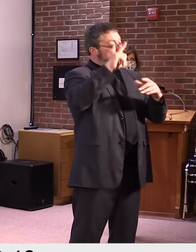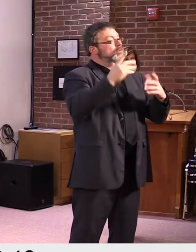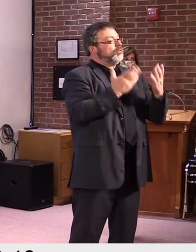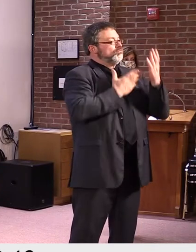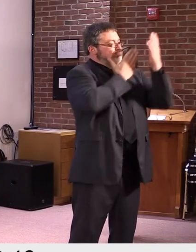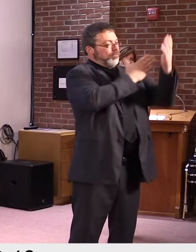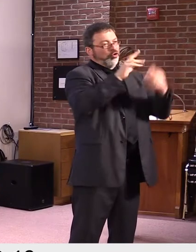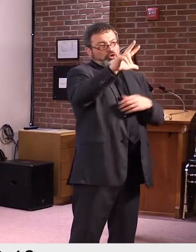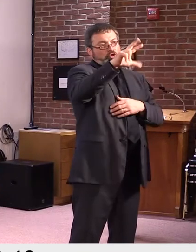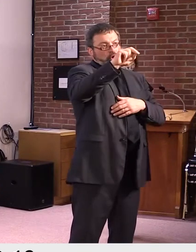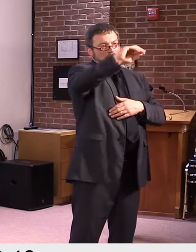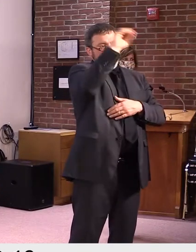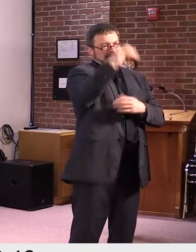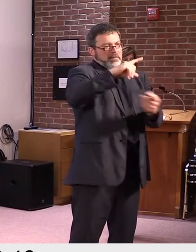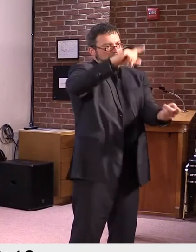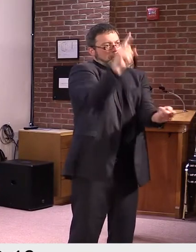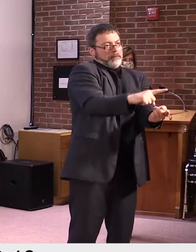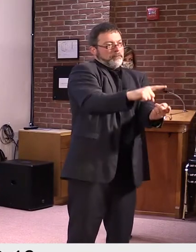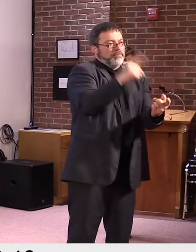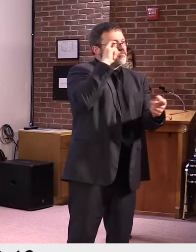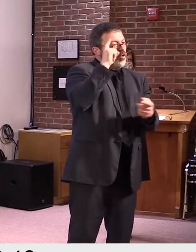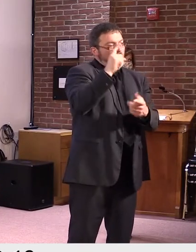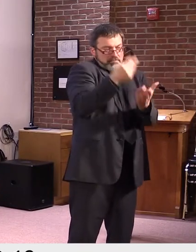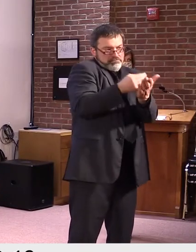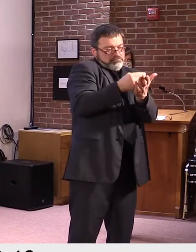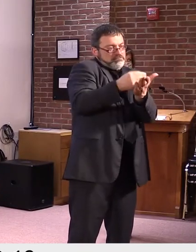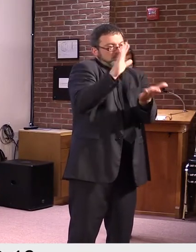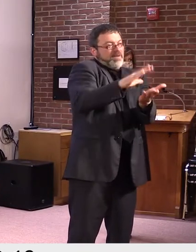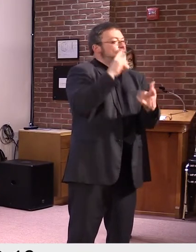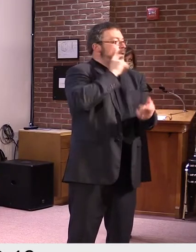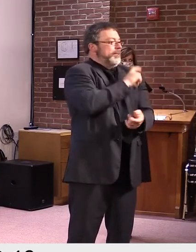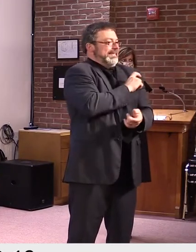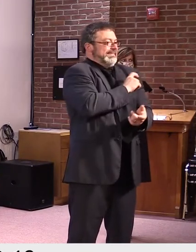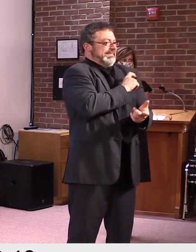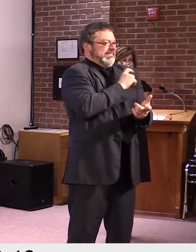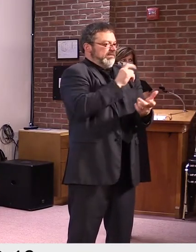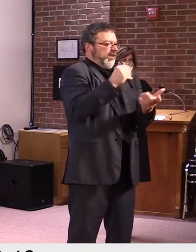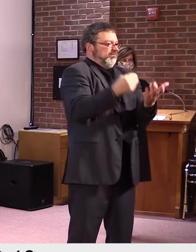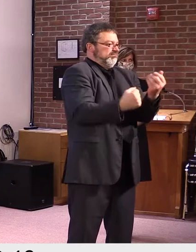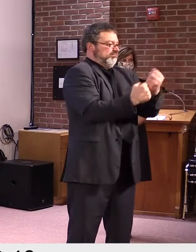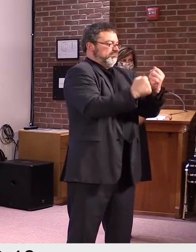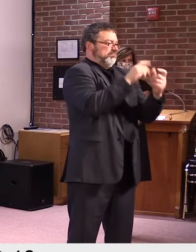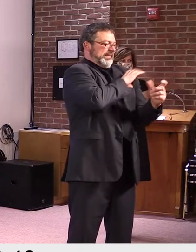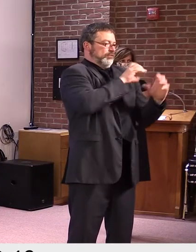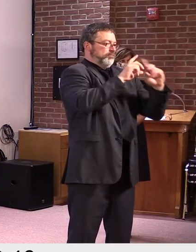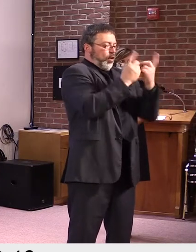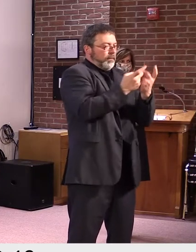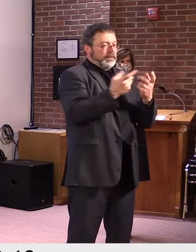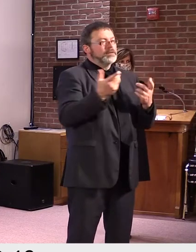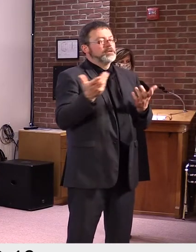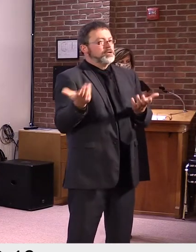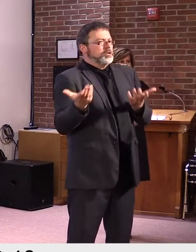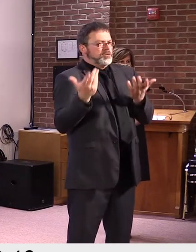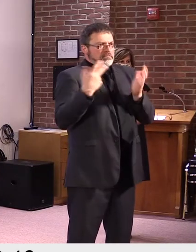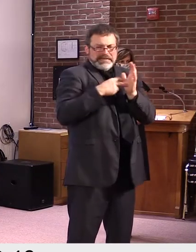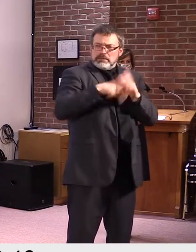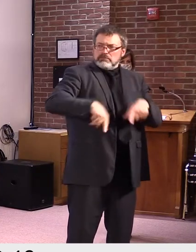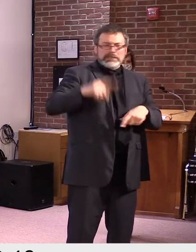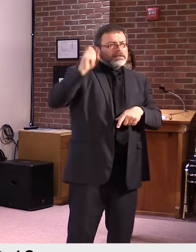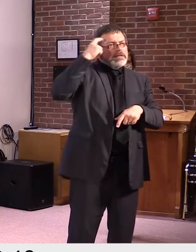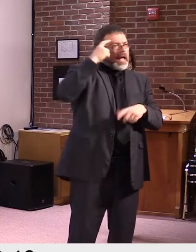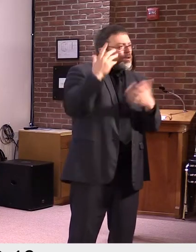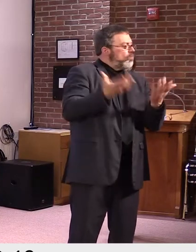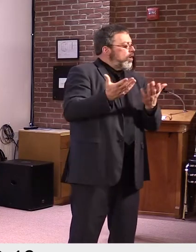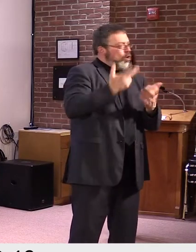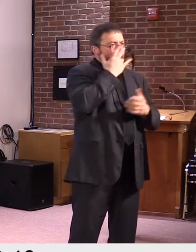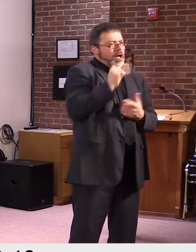this topic, the same is true. When you hear people talk about defunding, in some cases it takes the form of the discussions that are happening in Burlington,